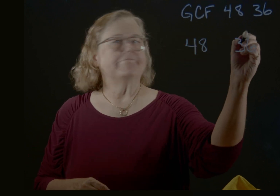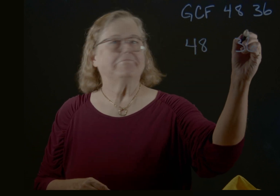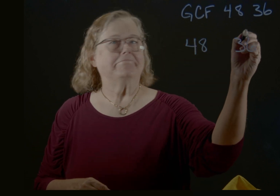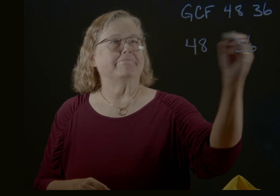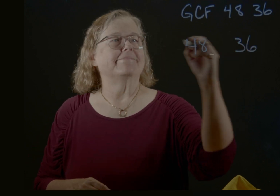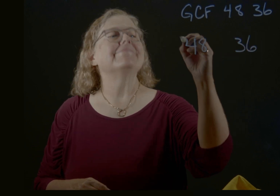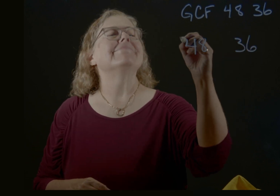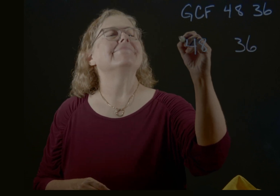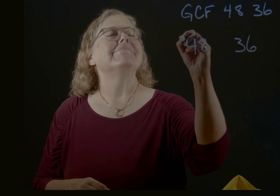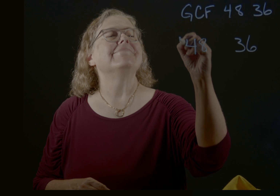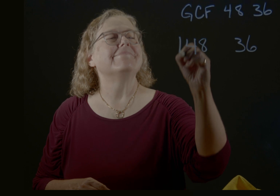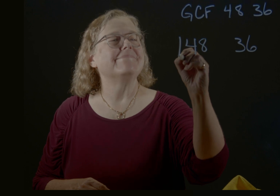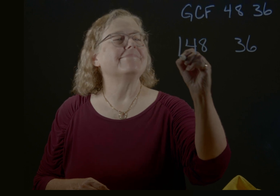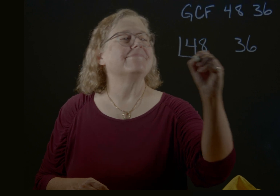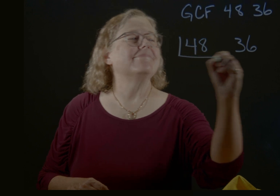that, like this.